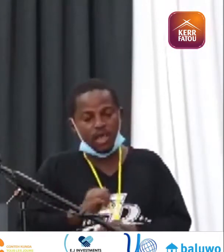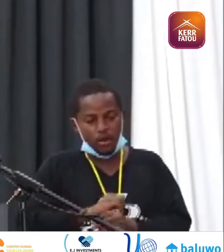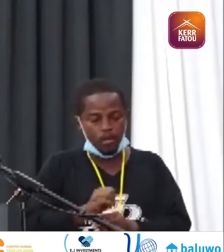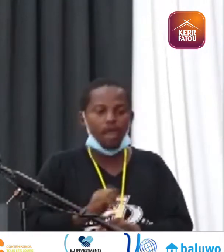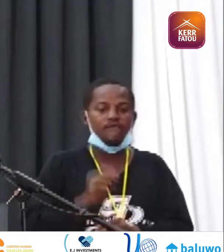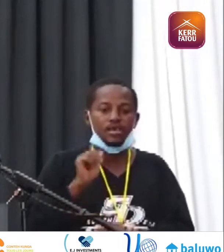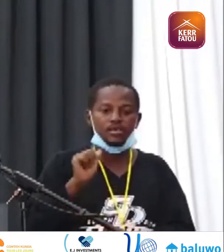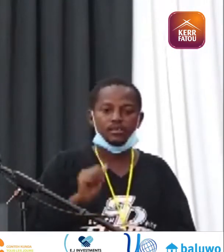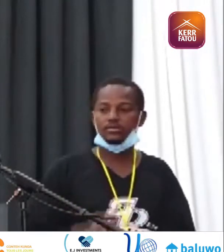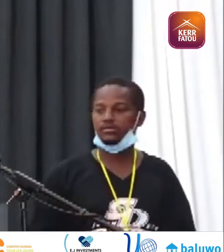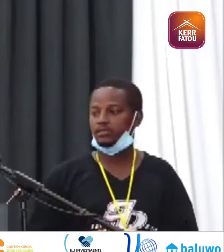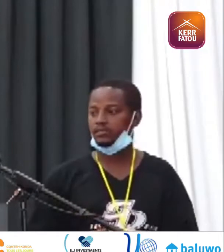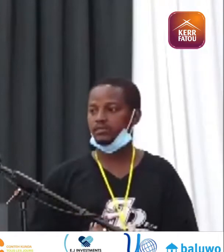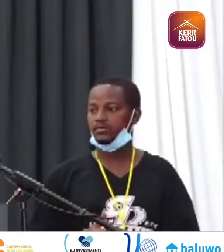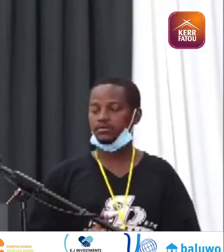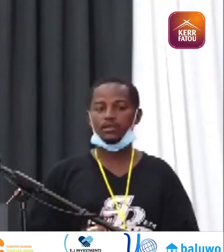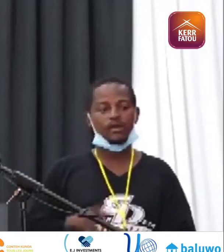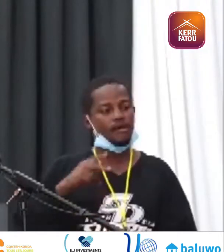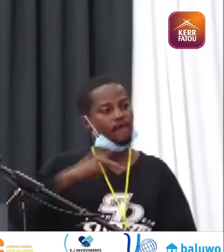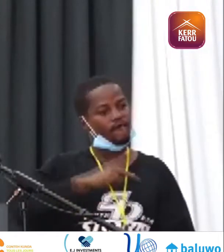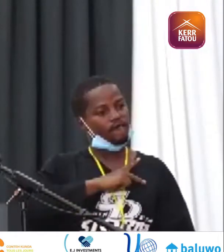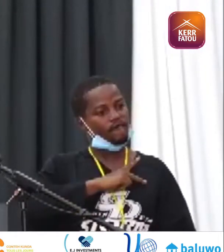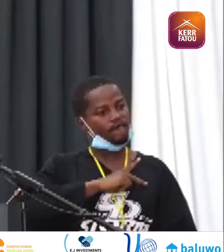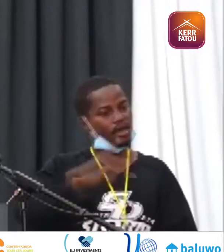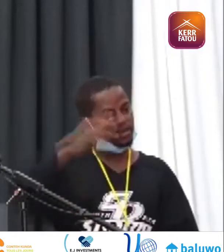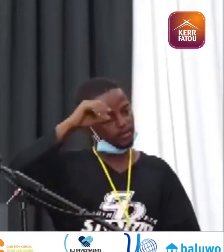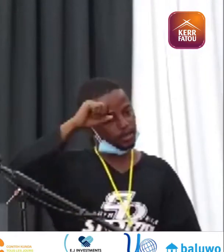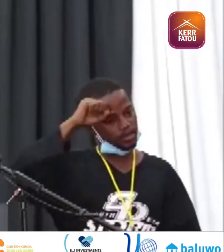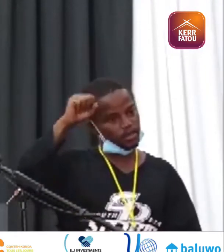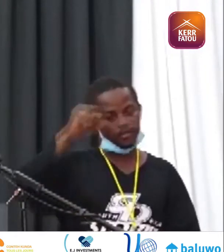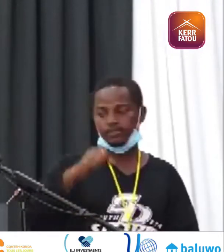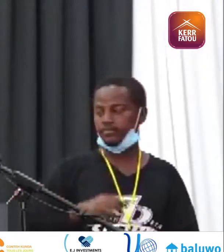Affairs, the Vice Presidency,